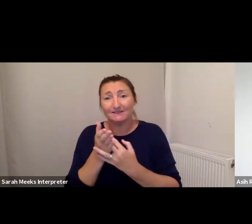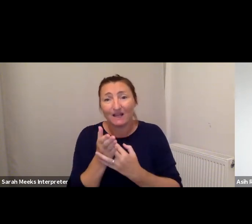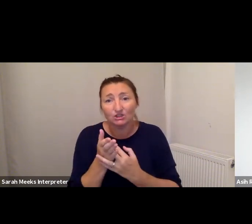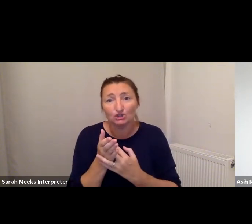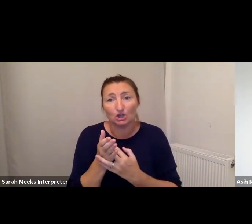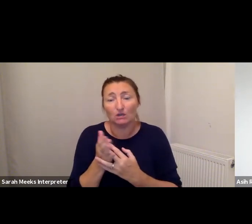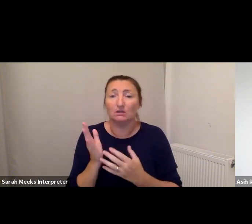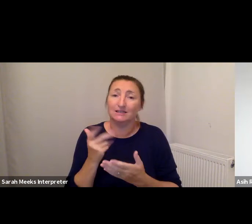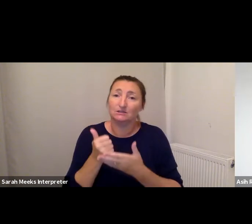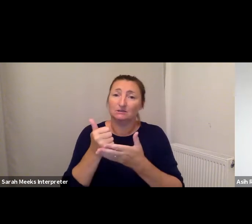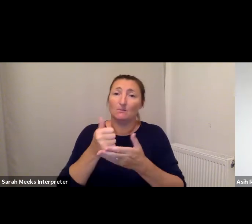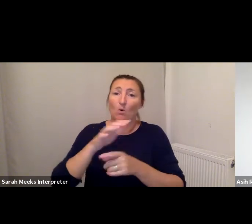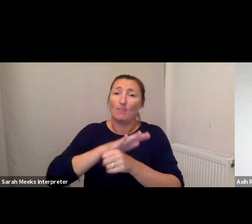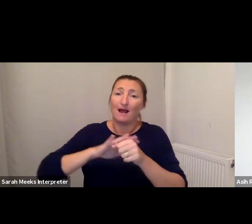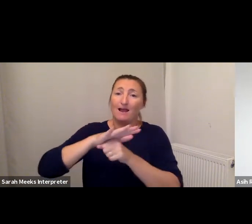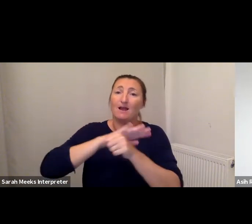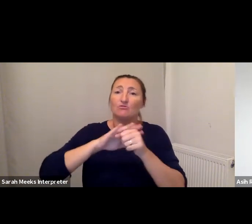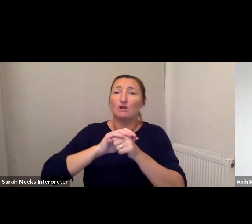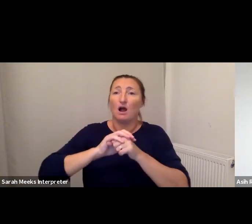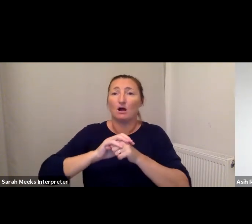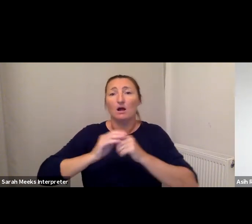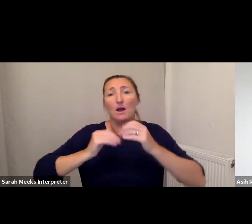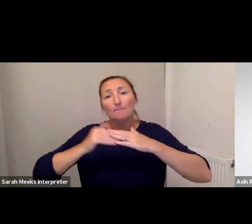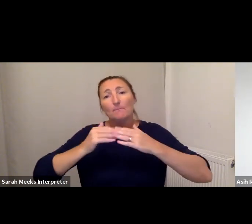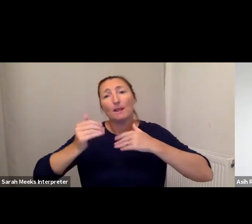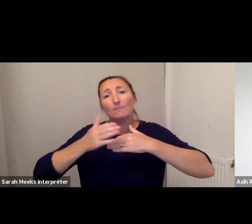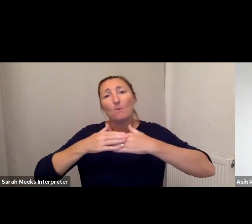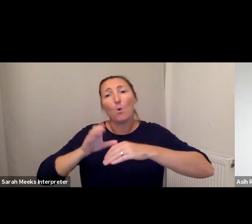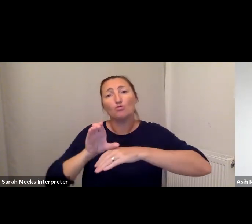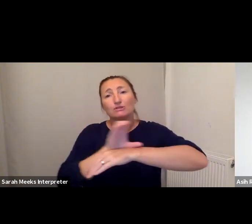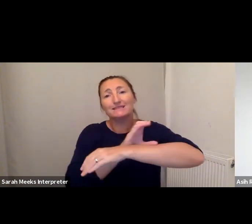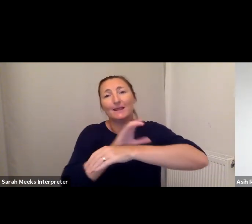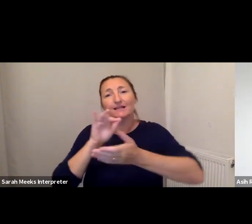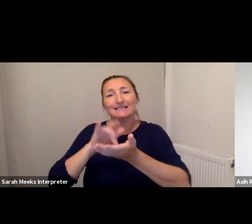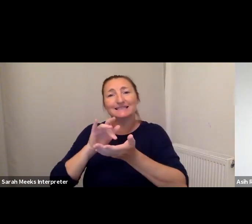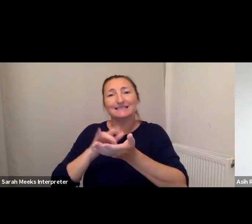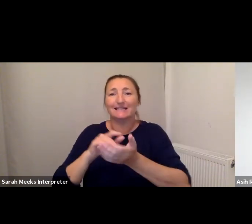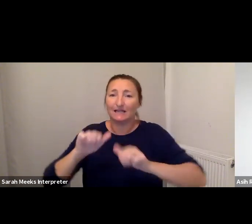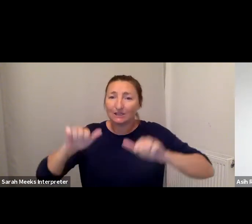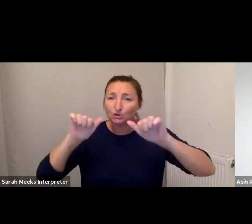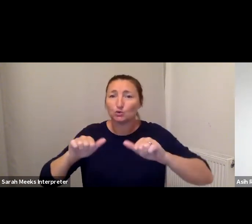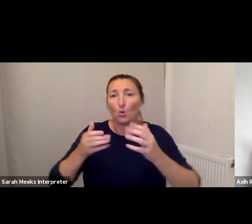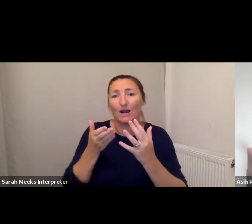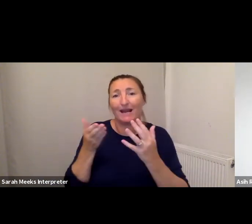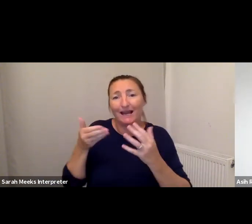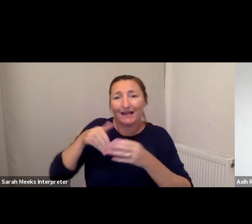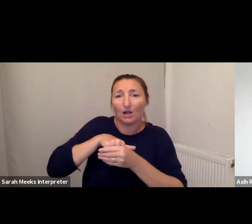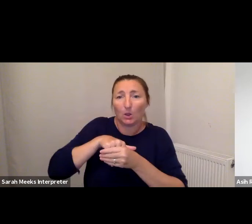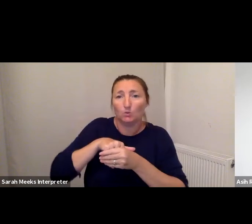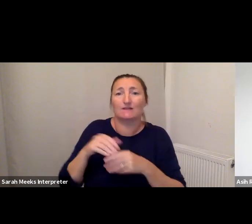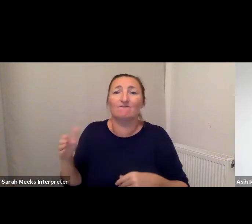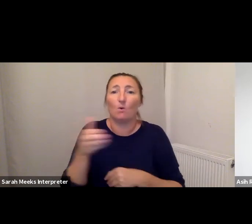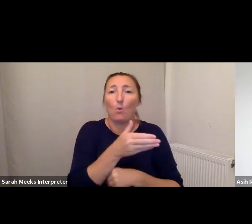area as we work together to build more resilient and inclusive cities for all. Maybe that's it from me. Thank you.